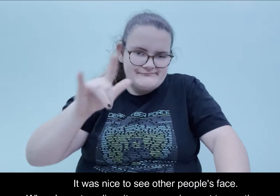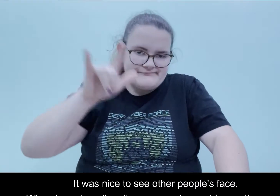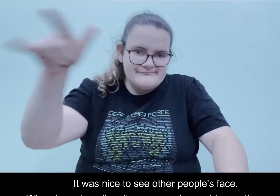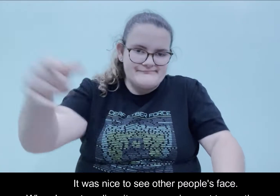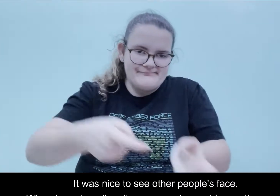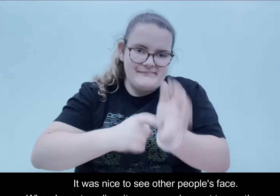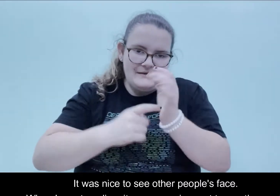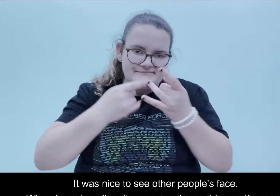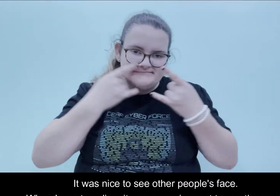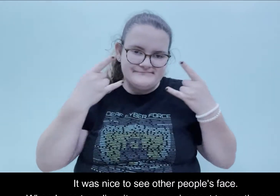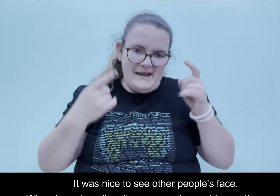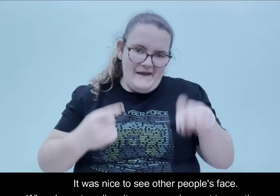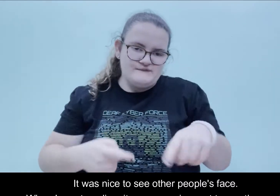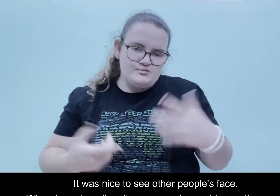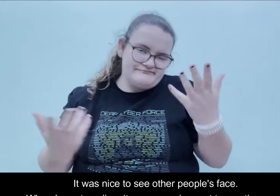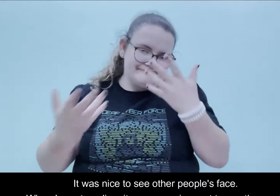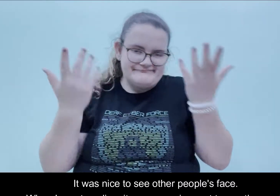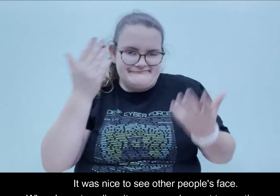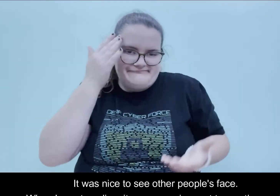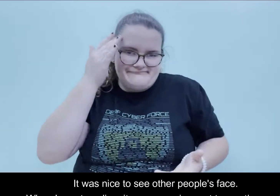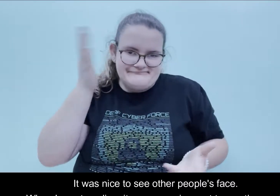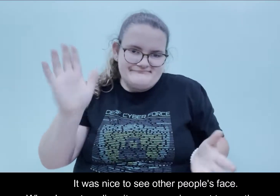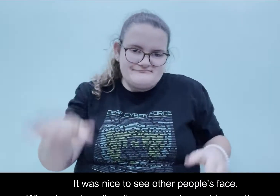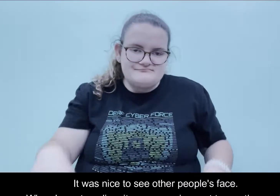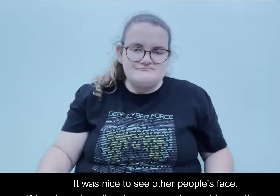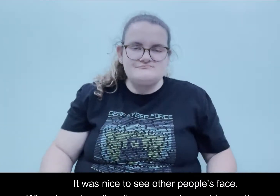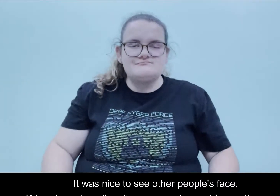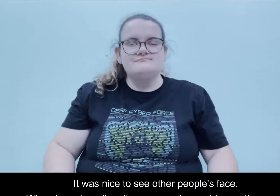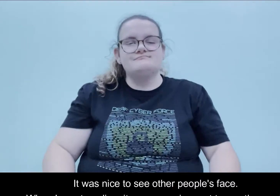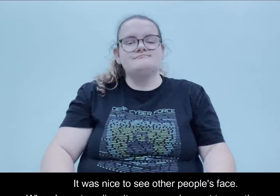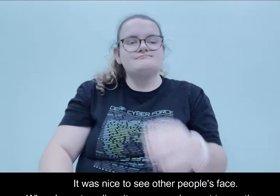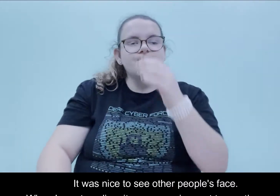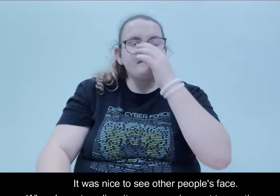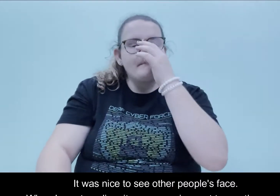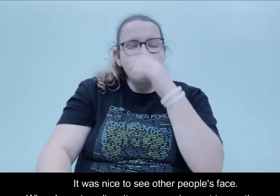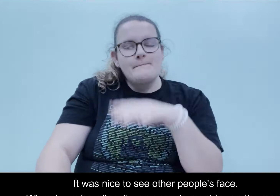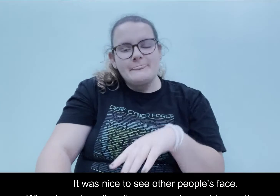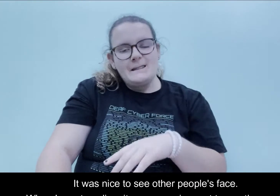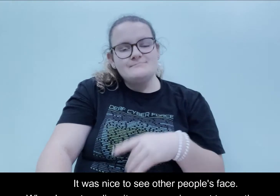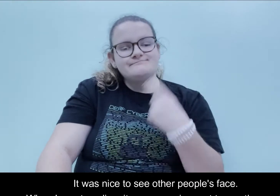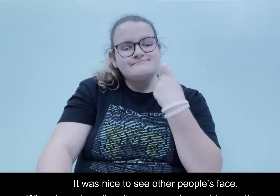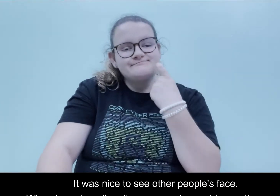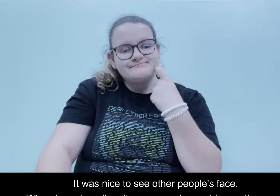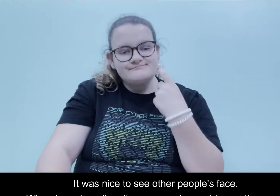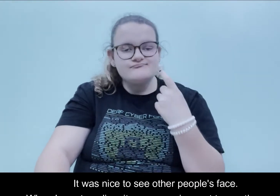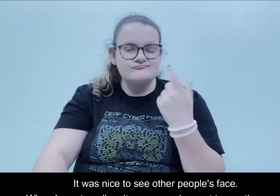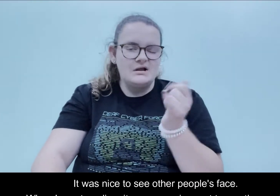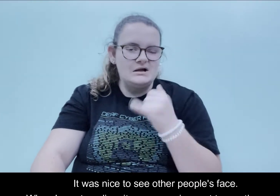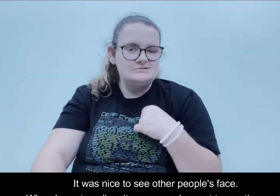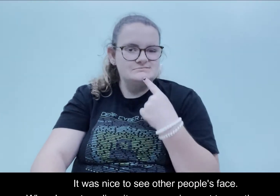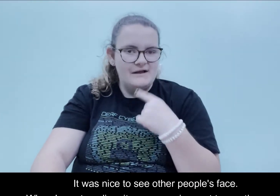faces and socialize. And then, of course, like when you fly, you have to wear a mask. But